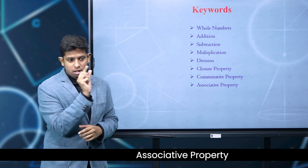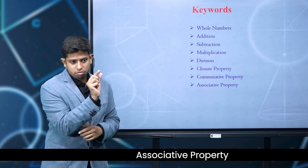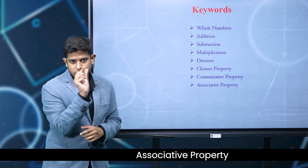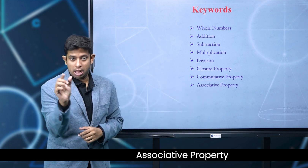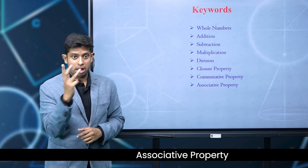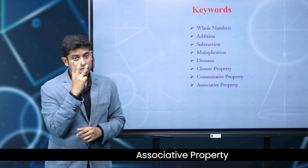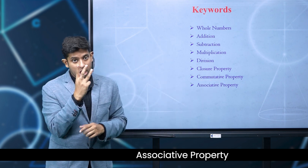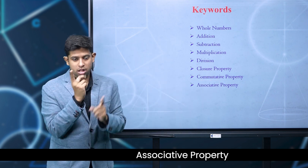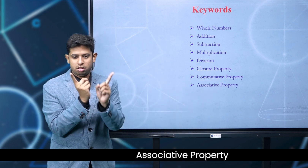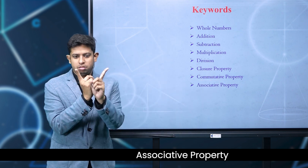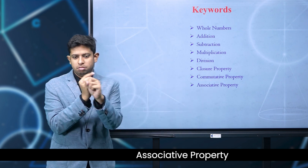associative property,